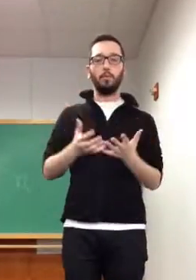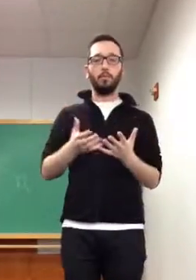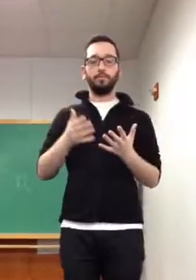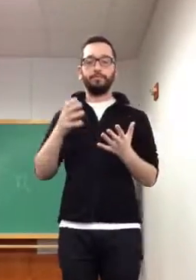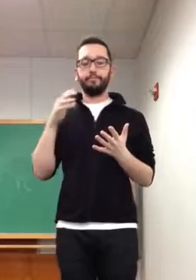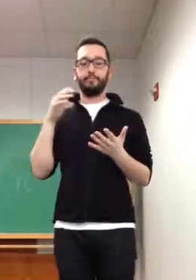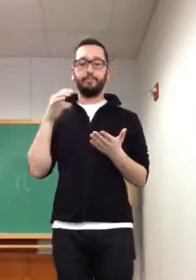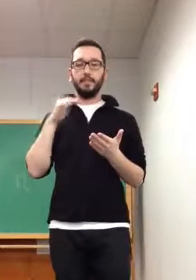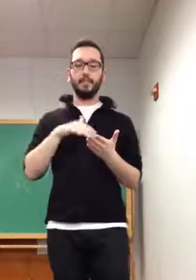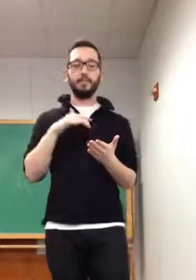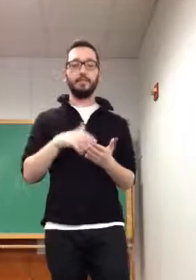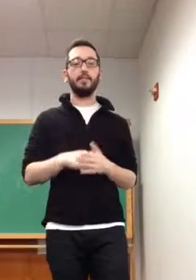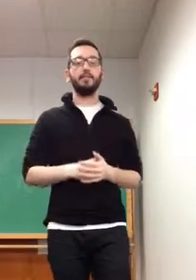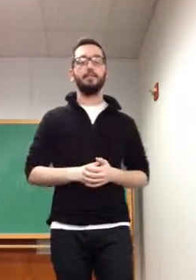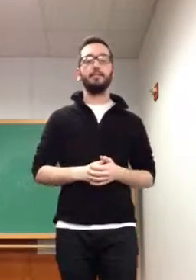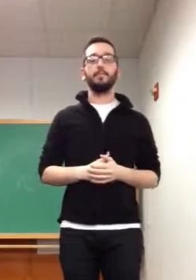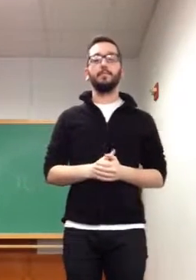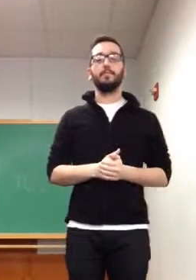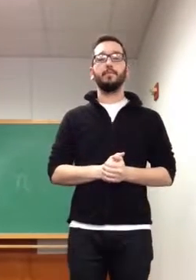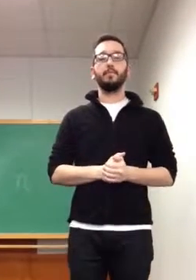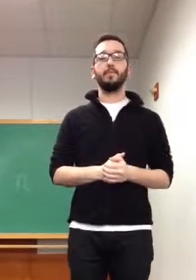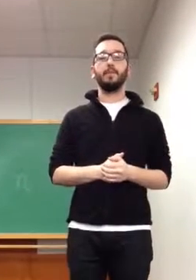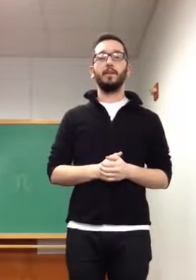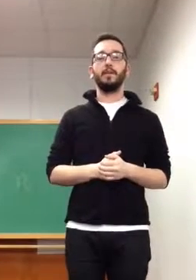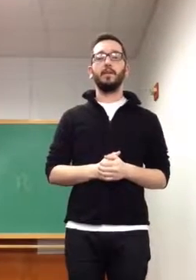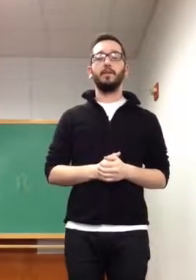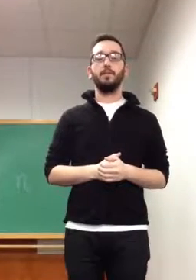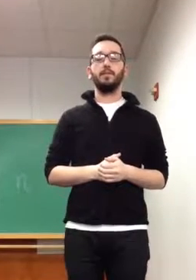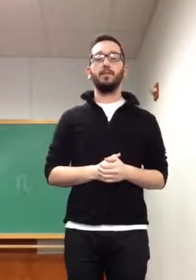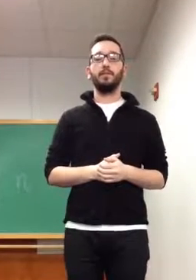I remember in the 90s going to